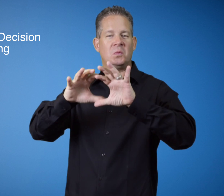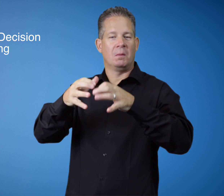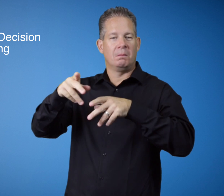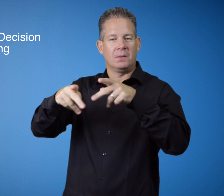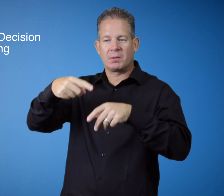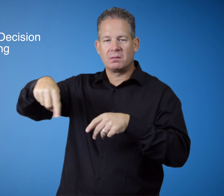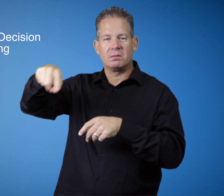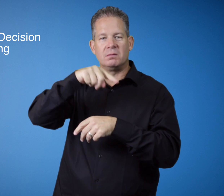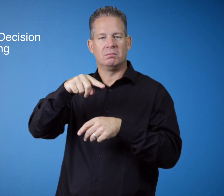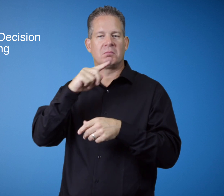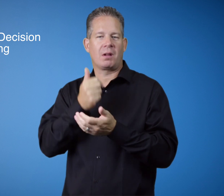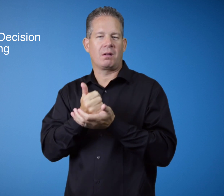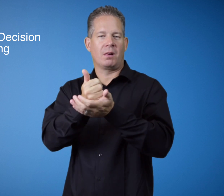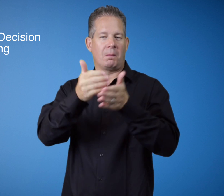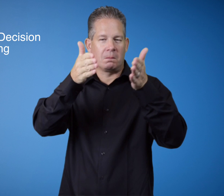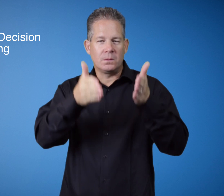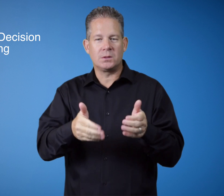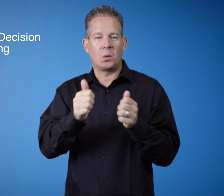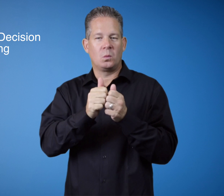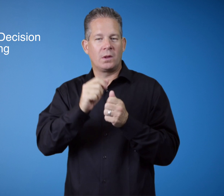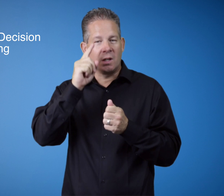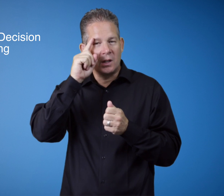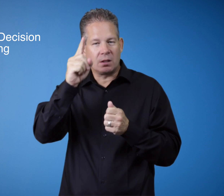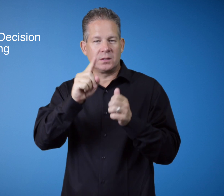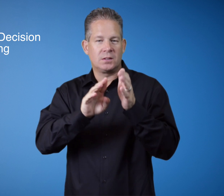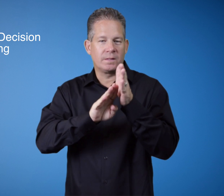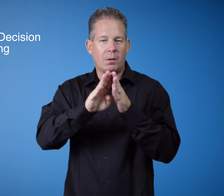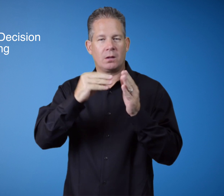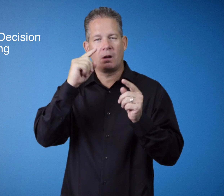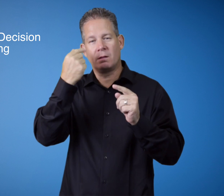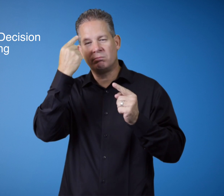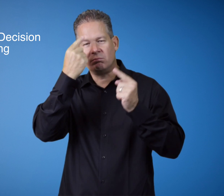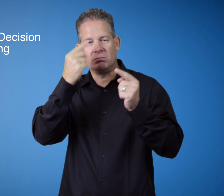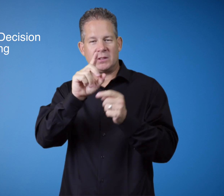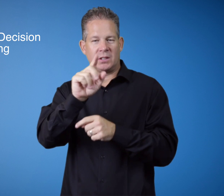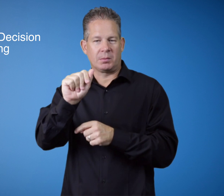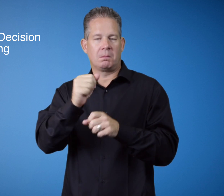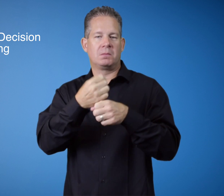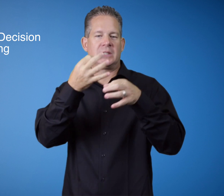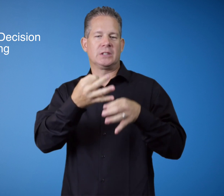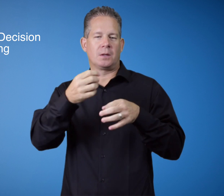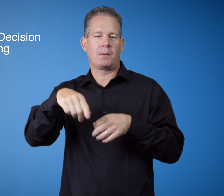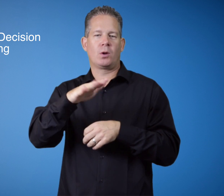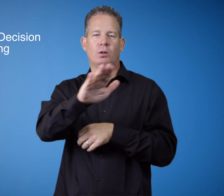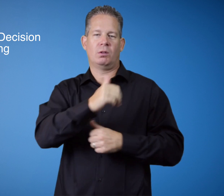of people who are responsible for helping you make life decisions in the event that you have an intellectual or developmental